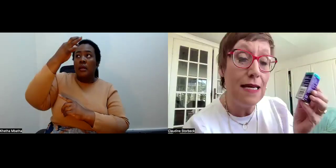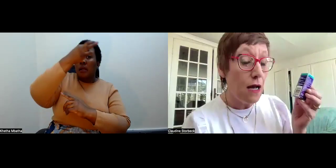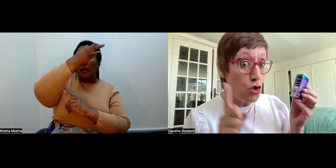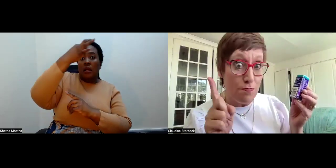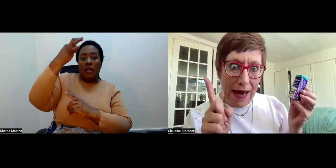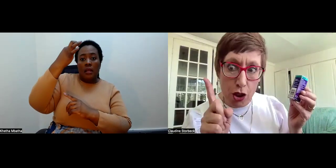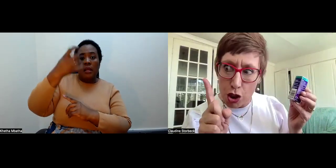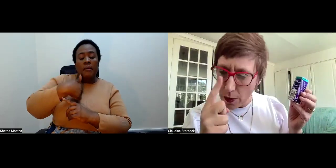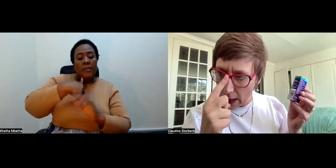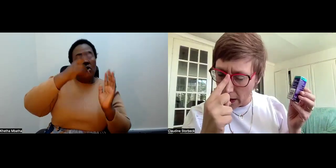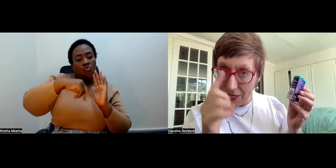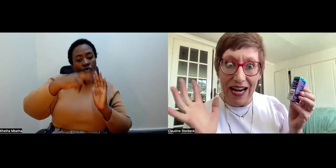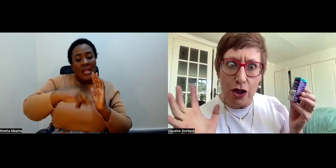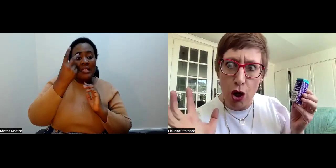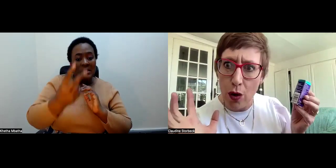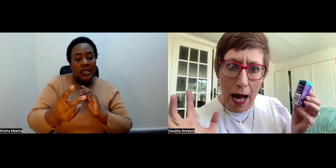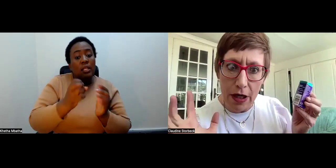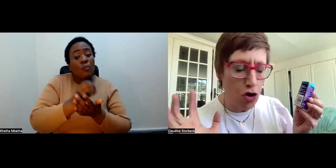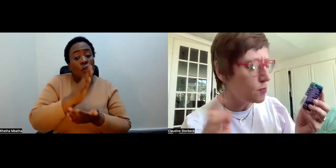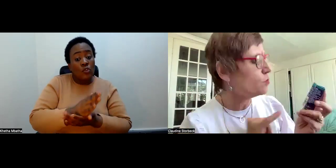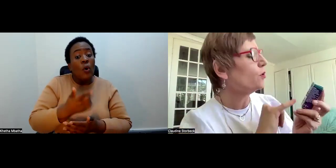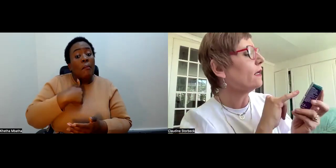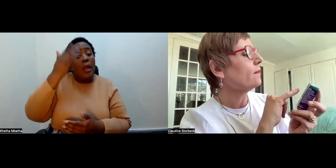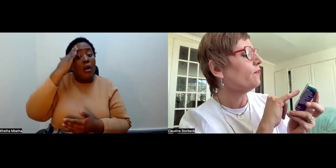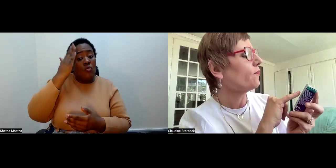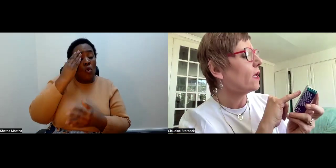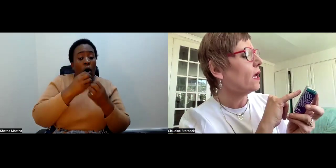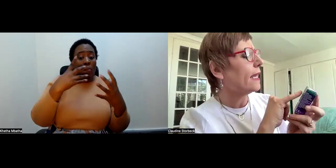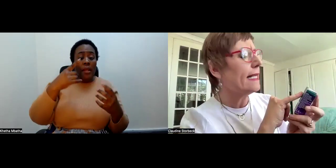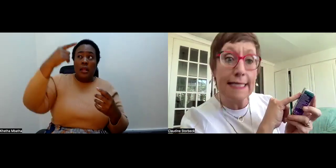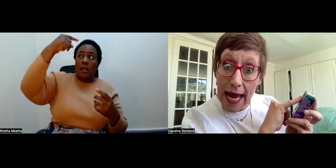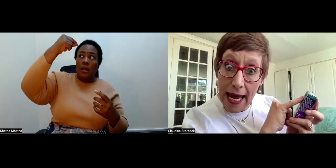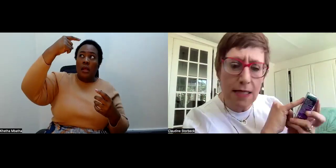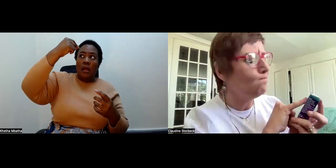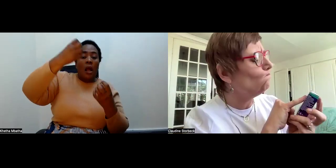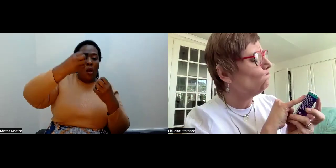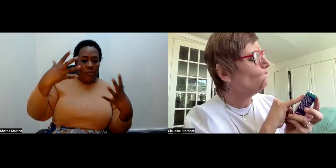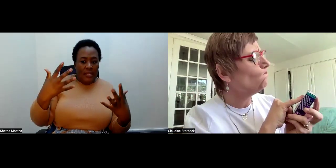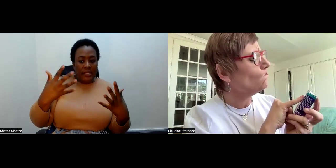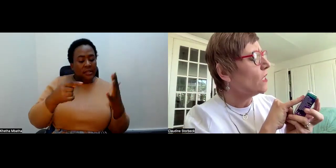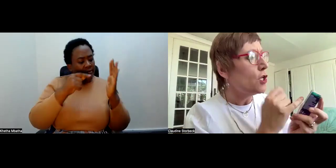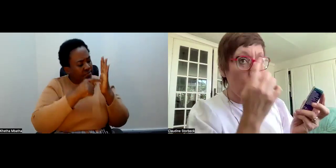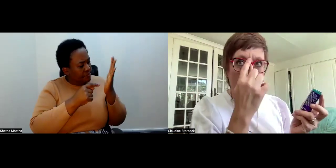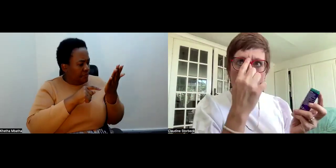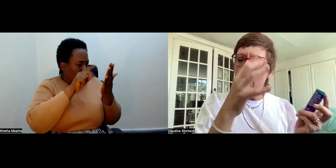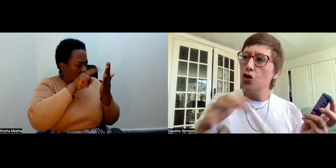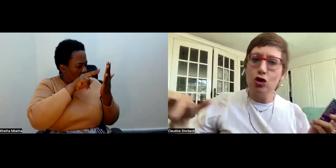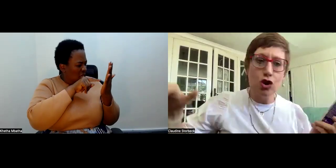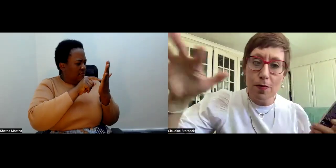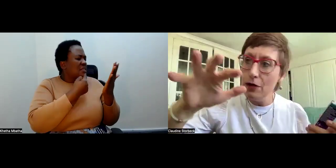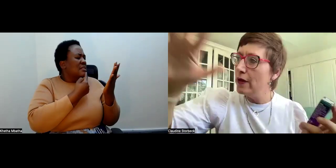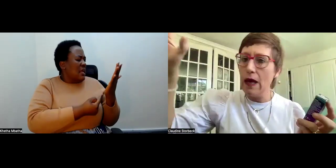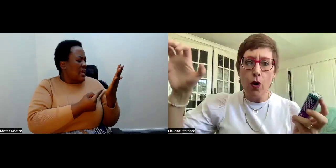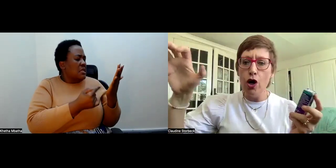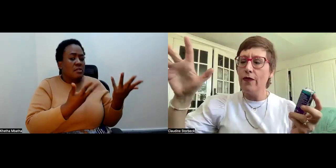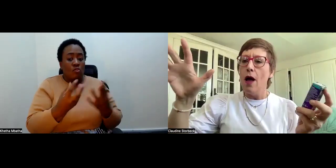and see to make sure that I know how many drops to put in. It says, So the children